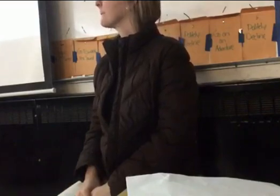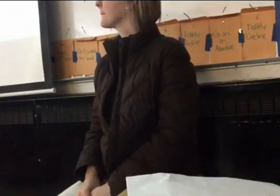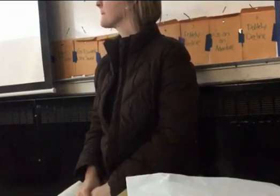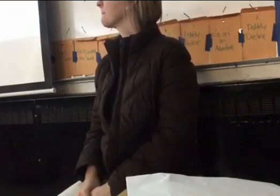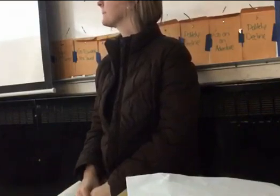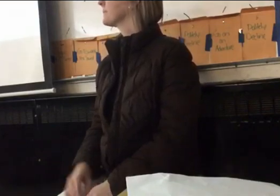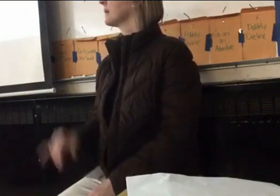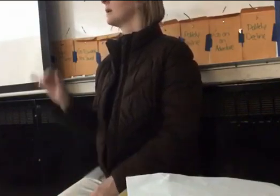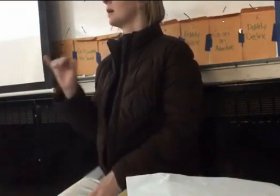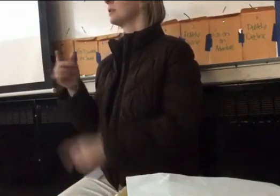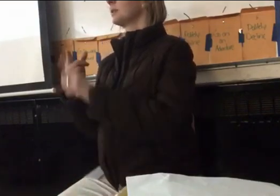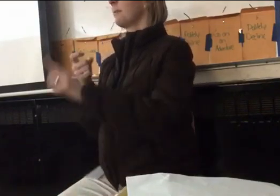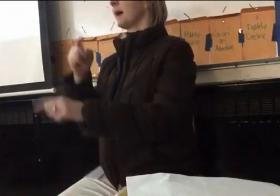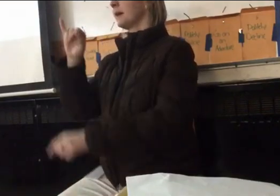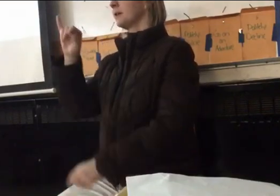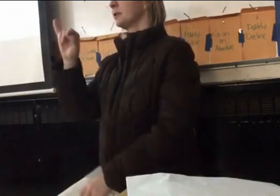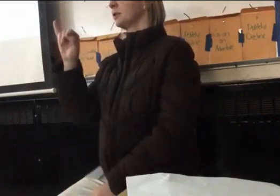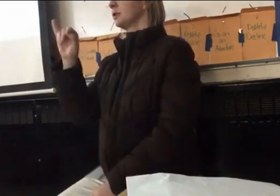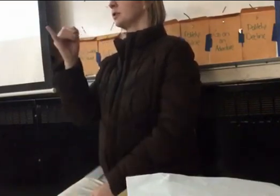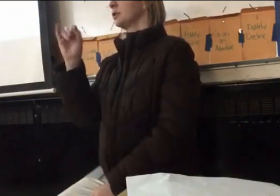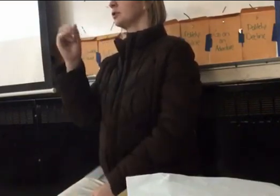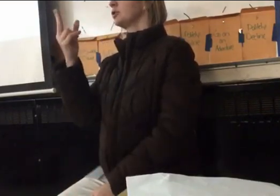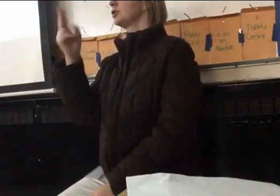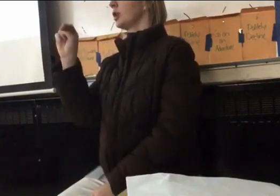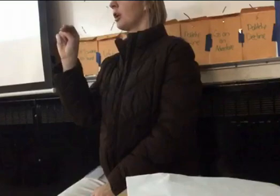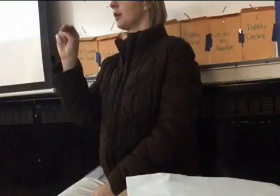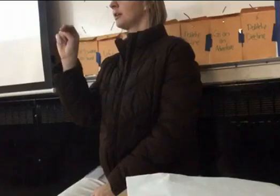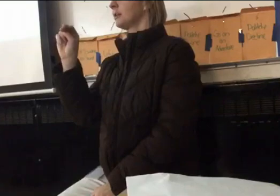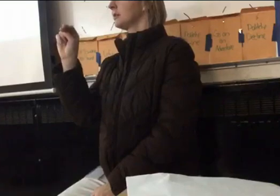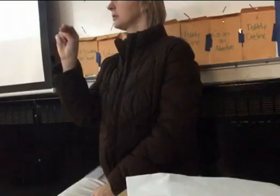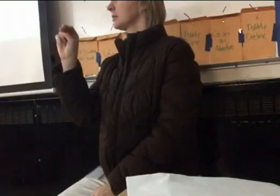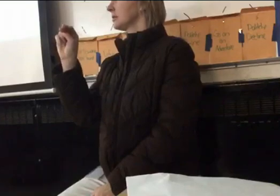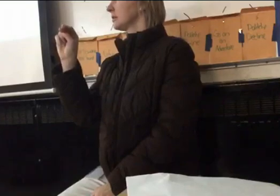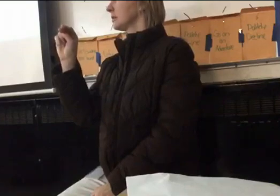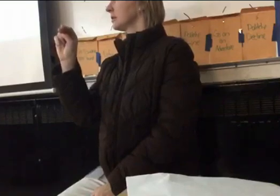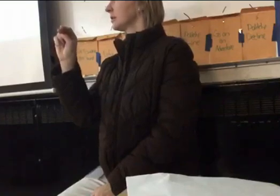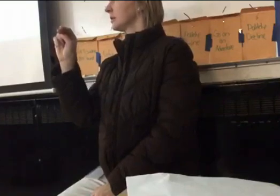And it's also by John Gast, John